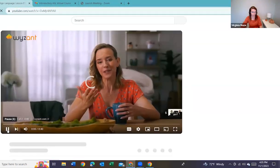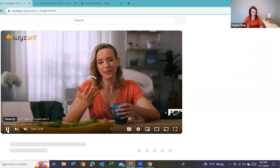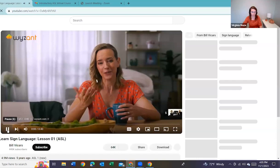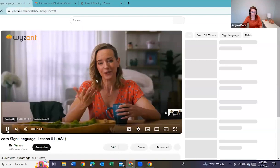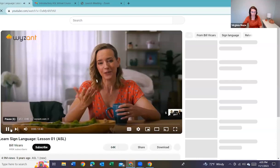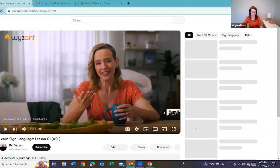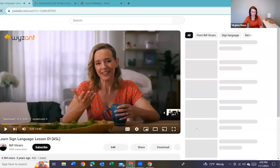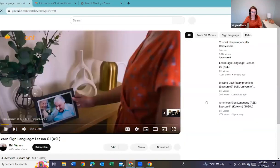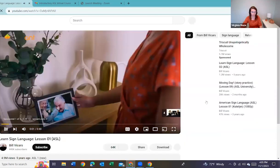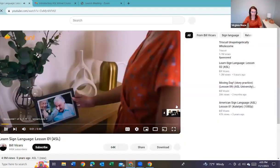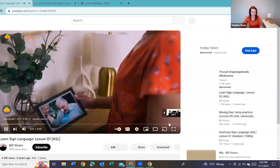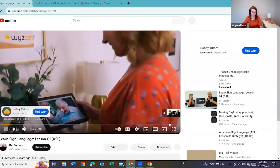Okay.